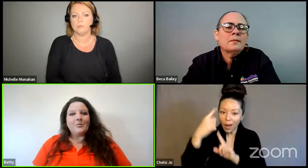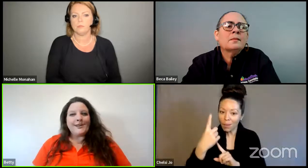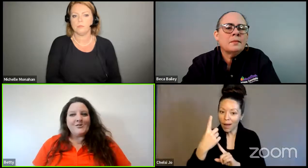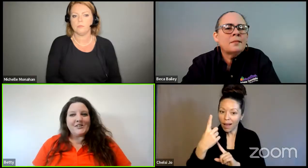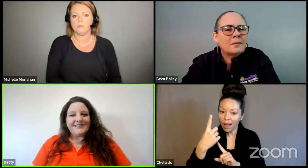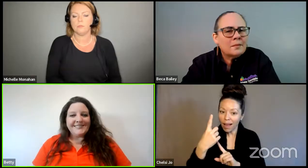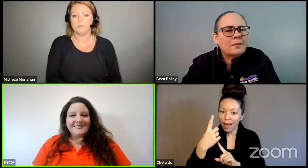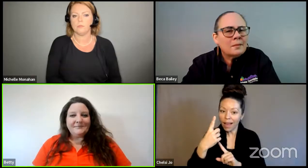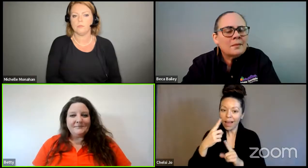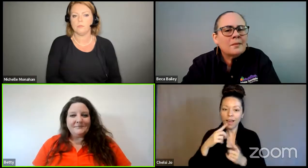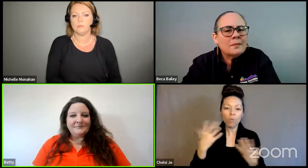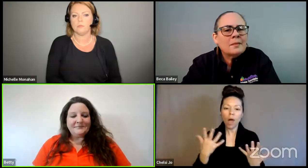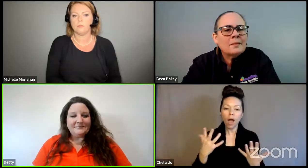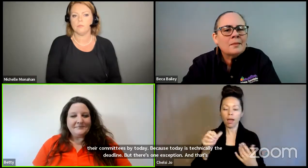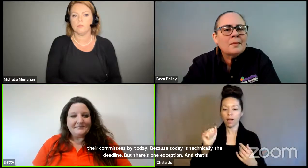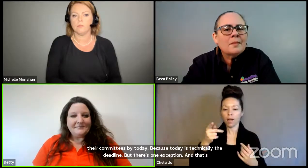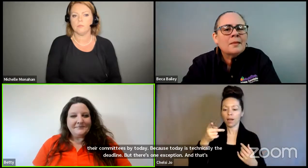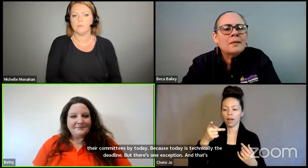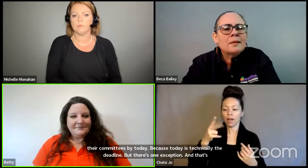that's appropriations.